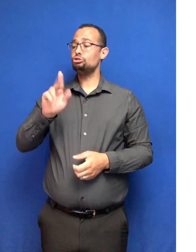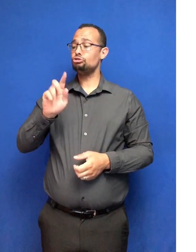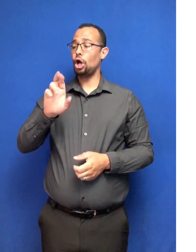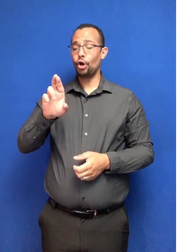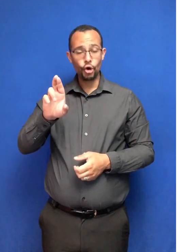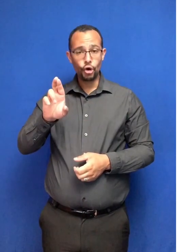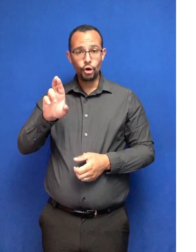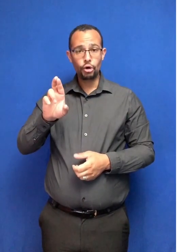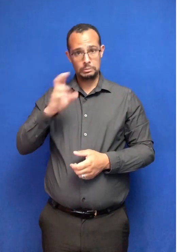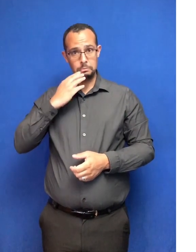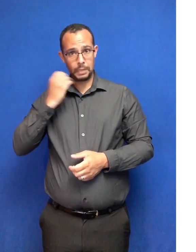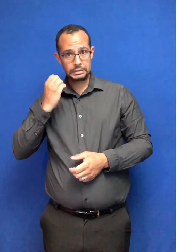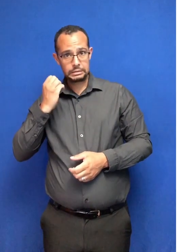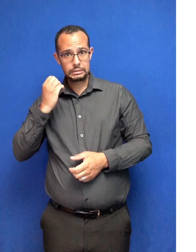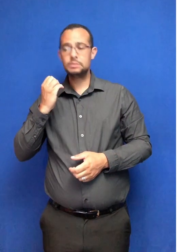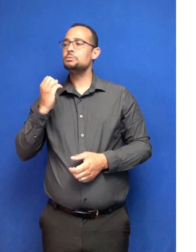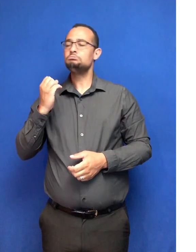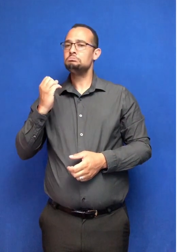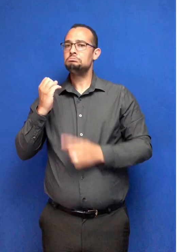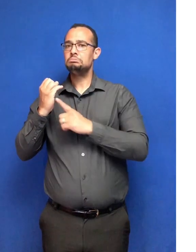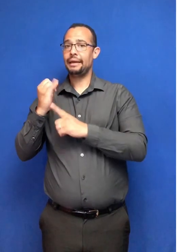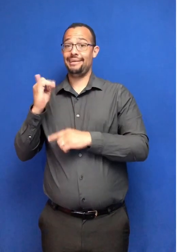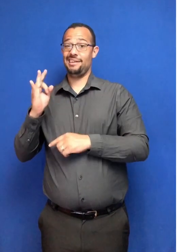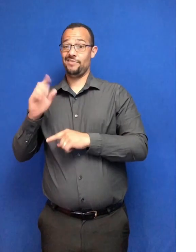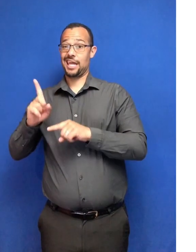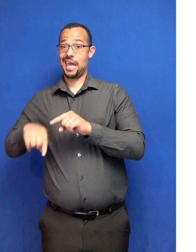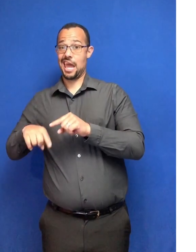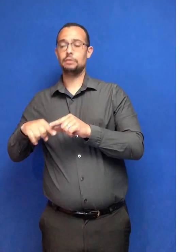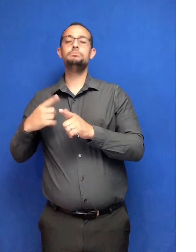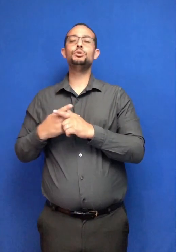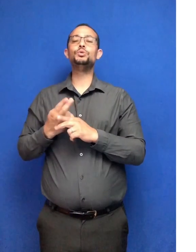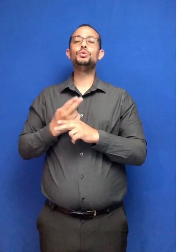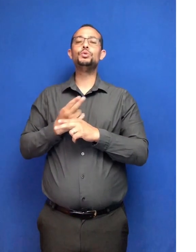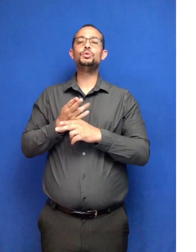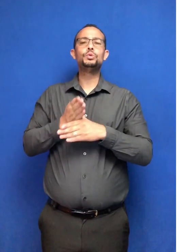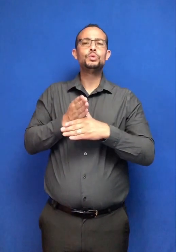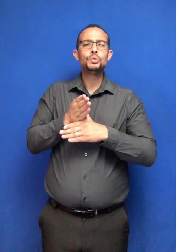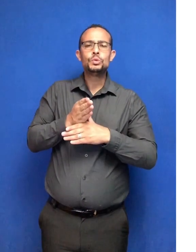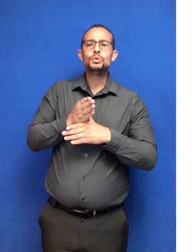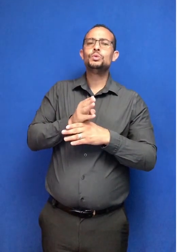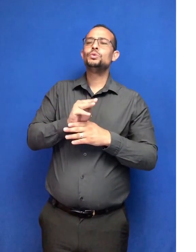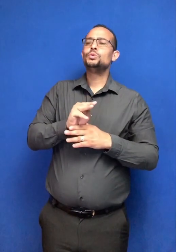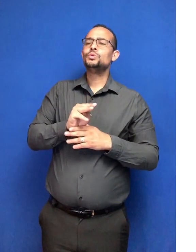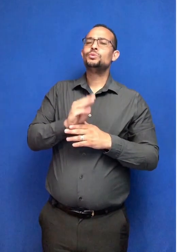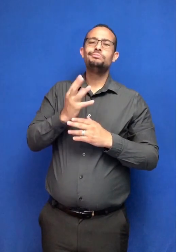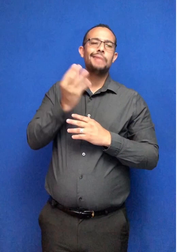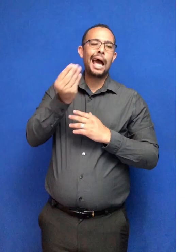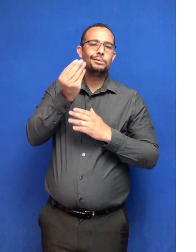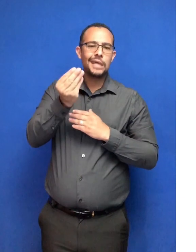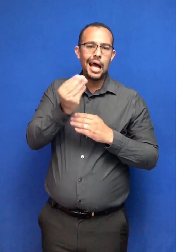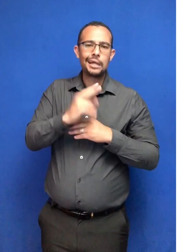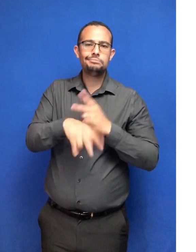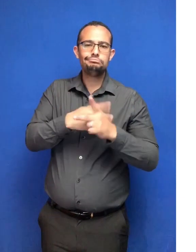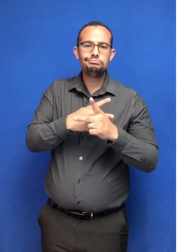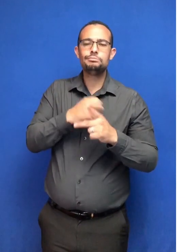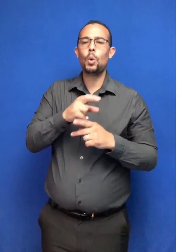exterior grade or marine grade plywood. At this point, you don't need to put it up, but you can go ahead and put